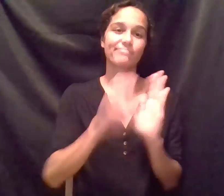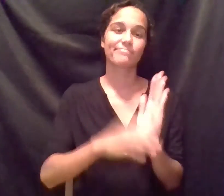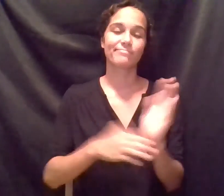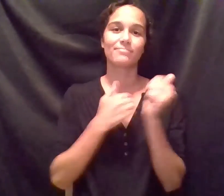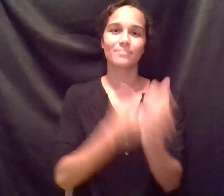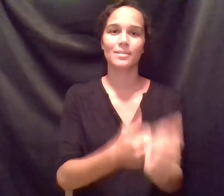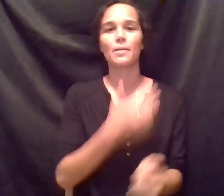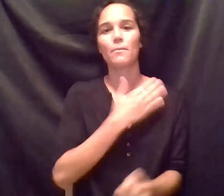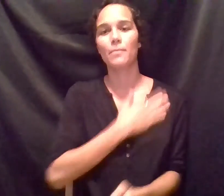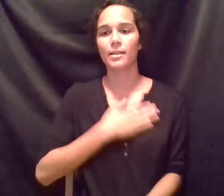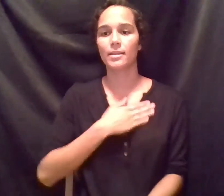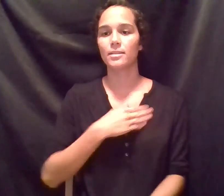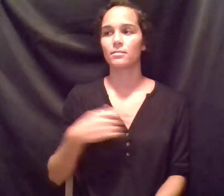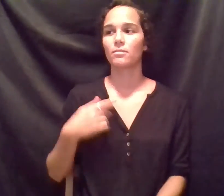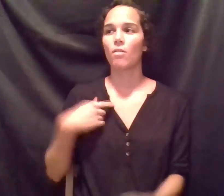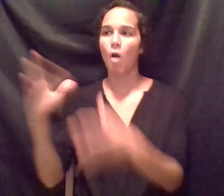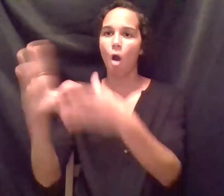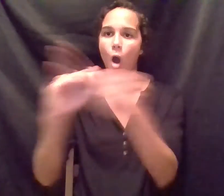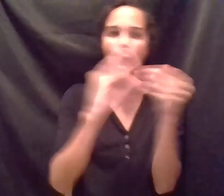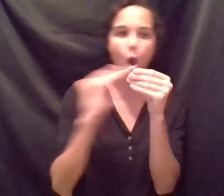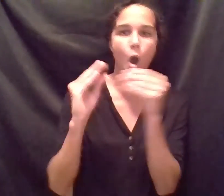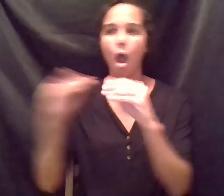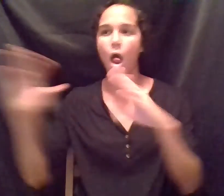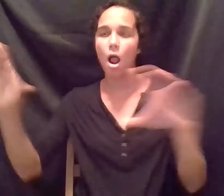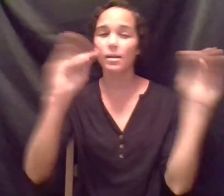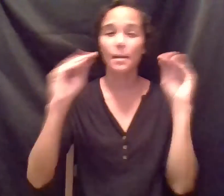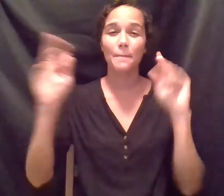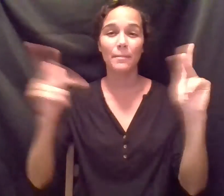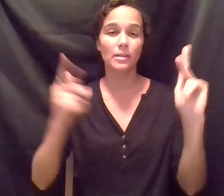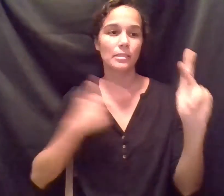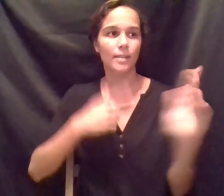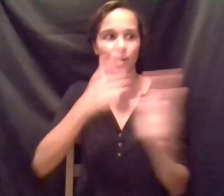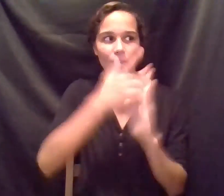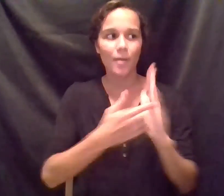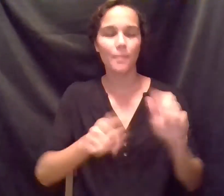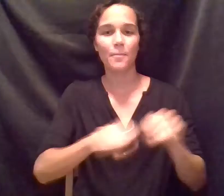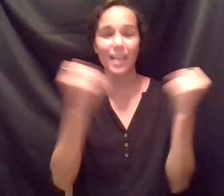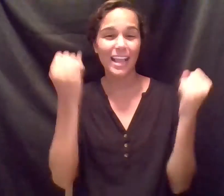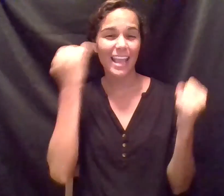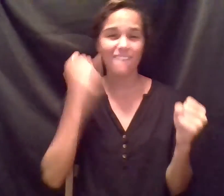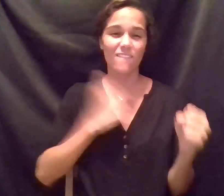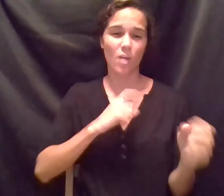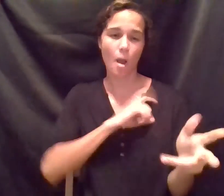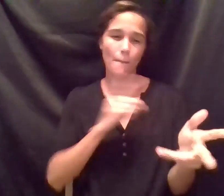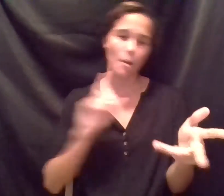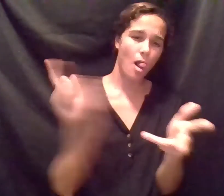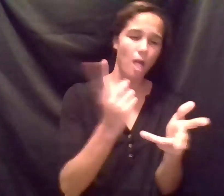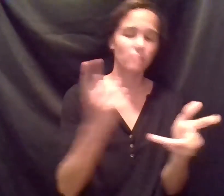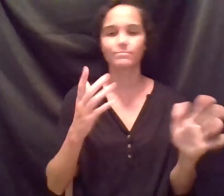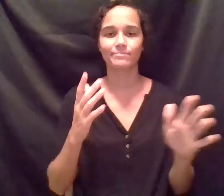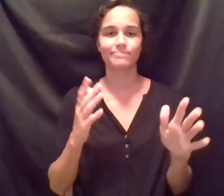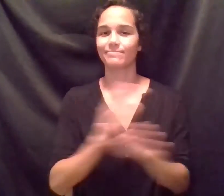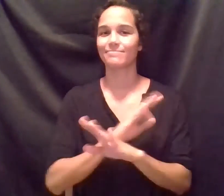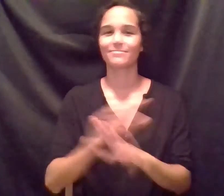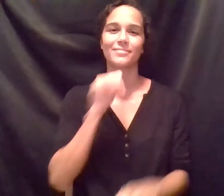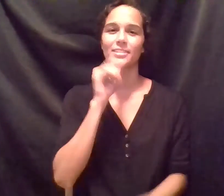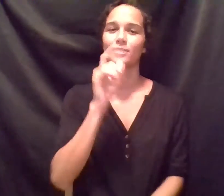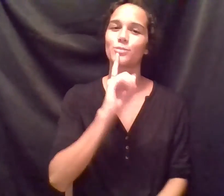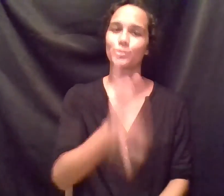people that it is unconstitutional for traffic stops, because that is just not true. Okay. If you choose to